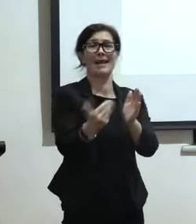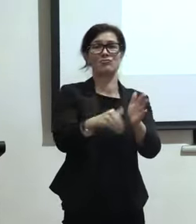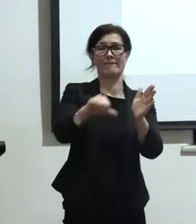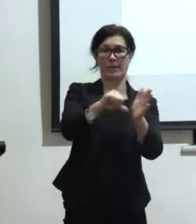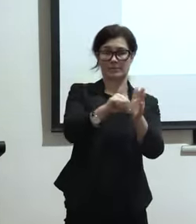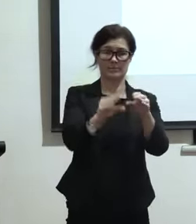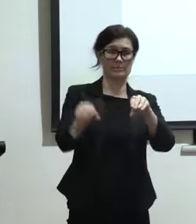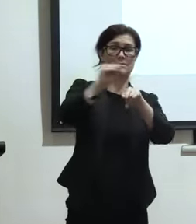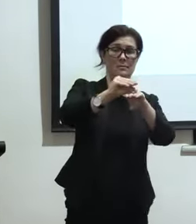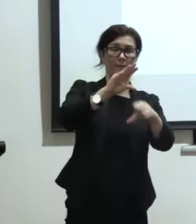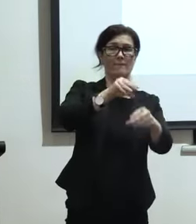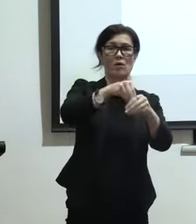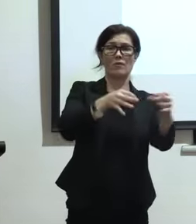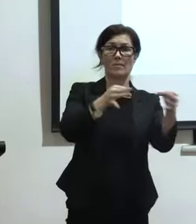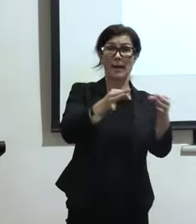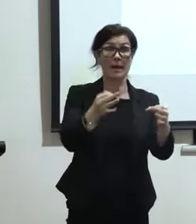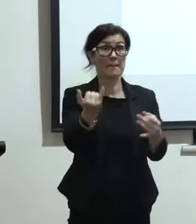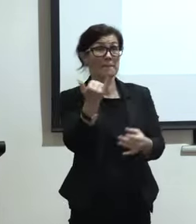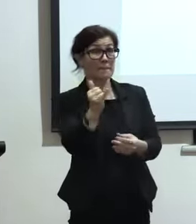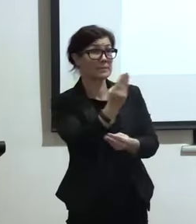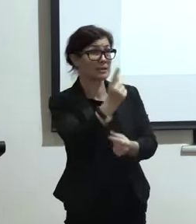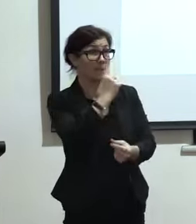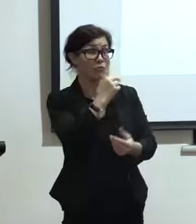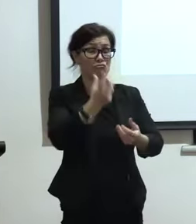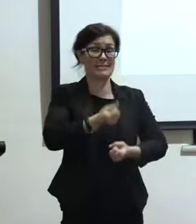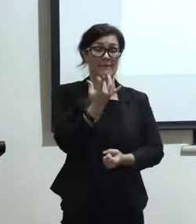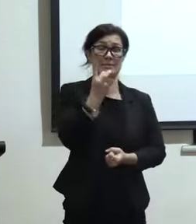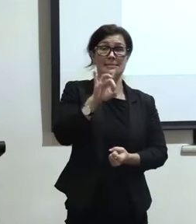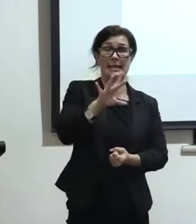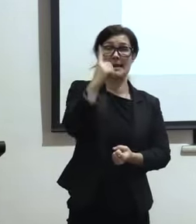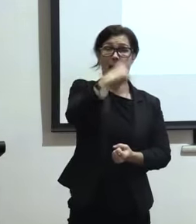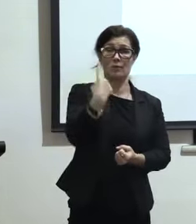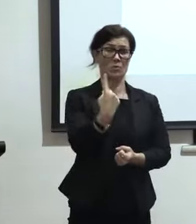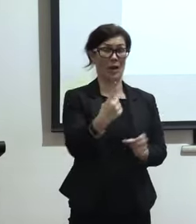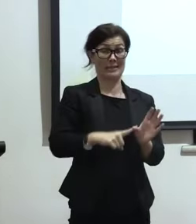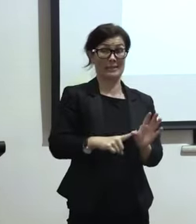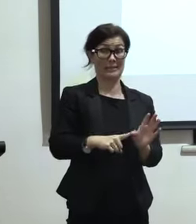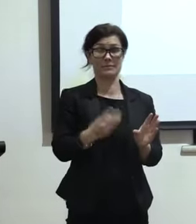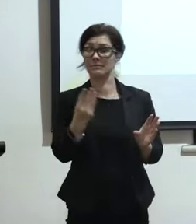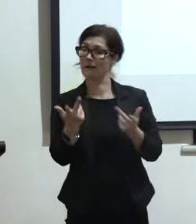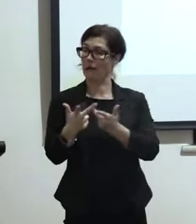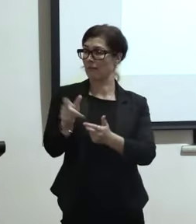get, 10 hours a year. Some people might get 10 hours a week. But